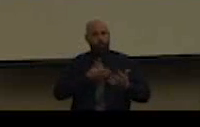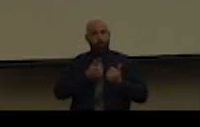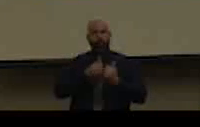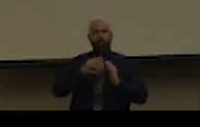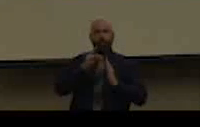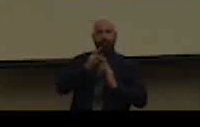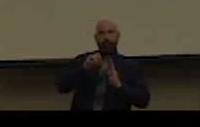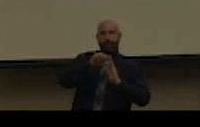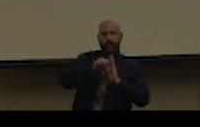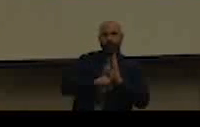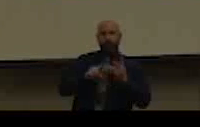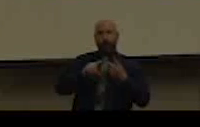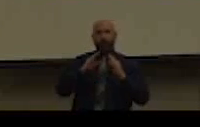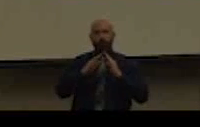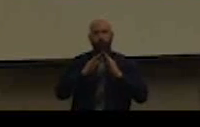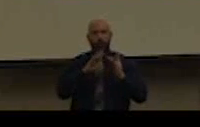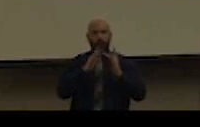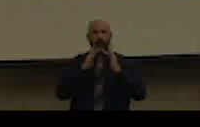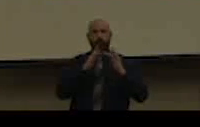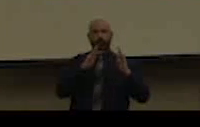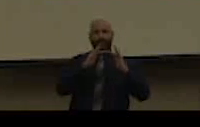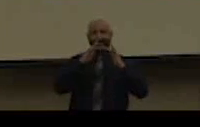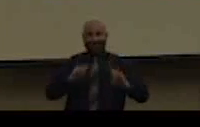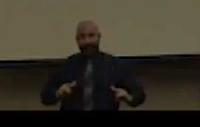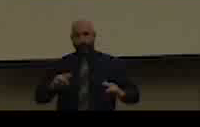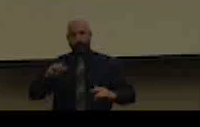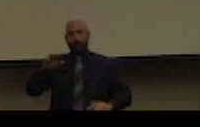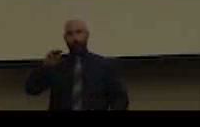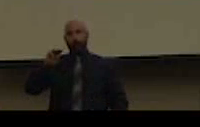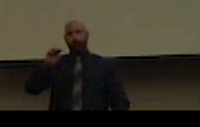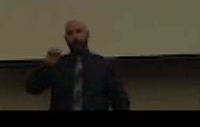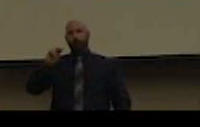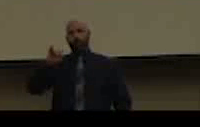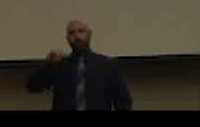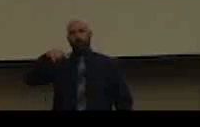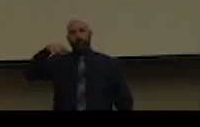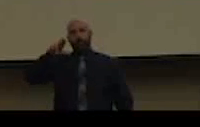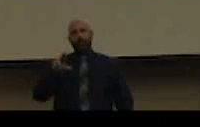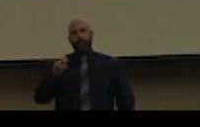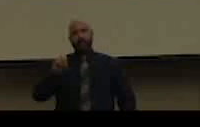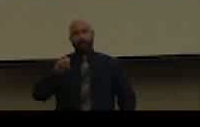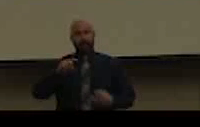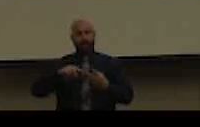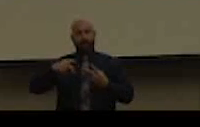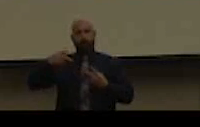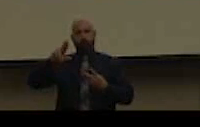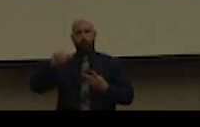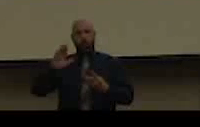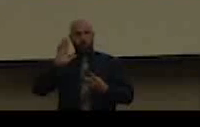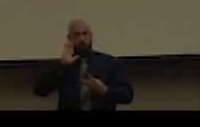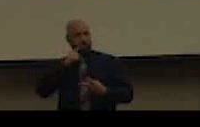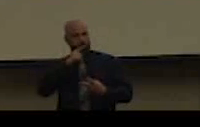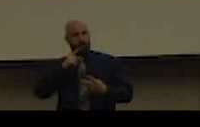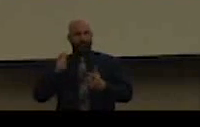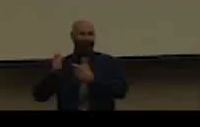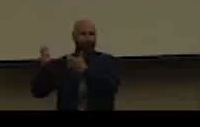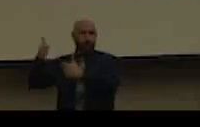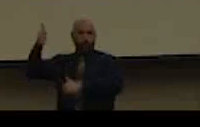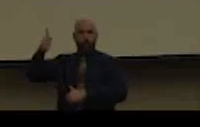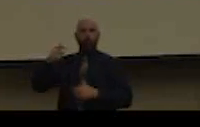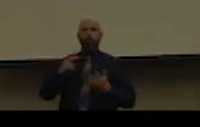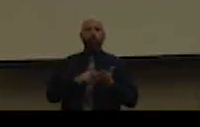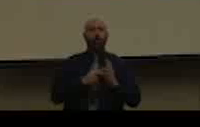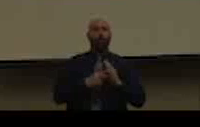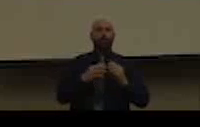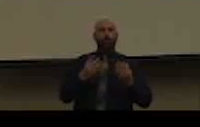the same way that Monique or Paula would. What would it mean for us to provide quality and supports to make sure that, you know, we're getting the best services we